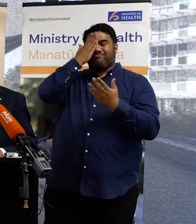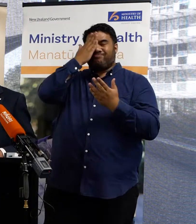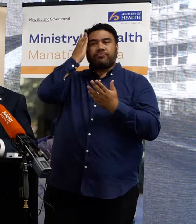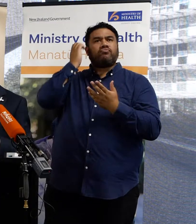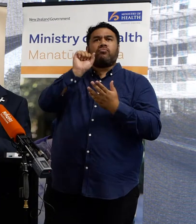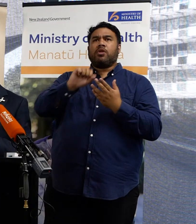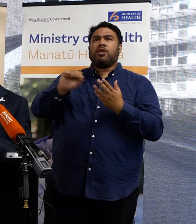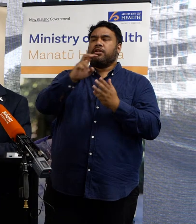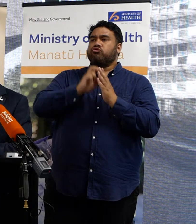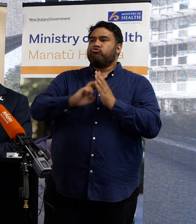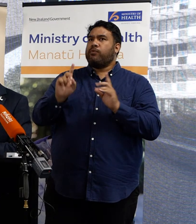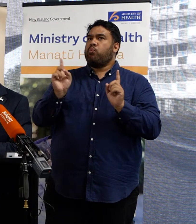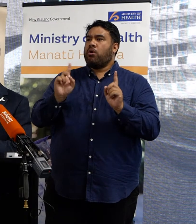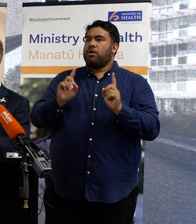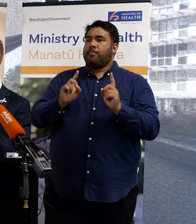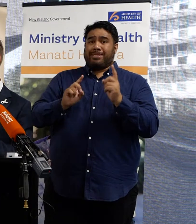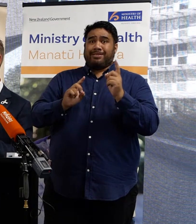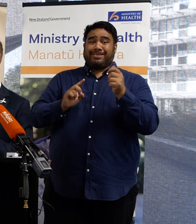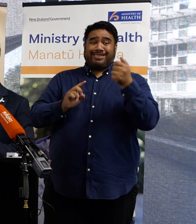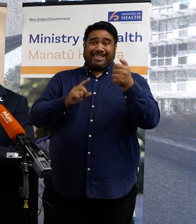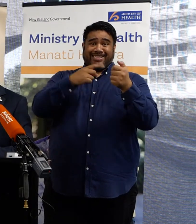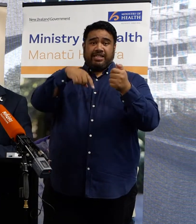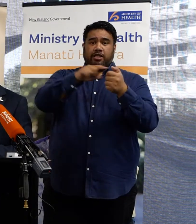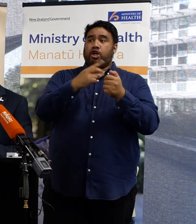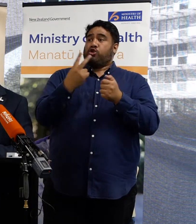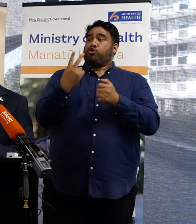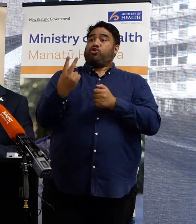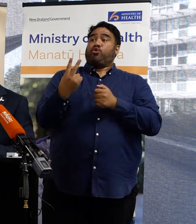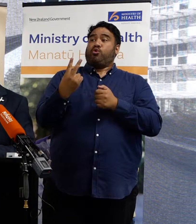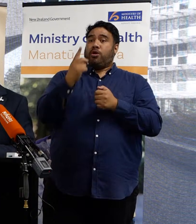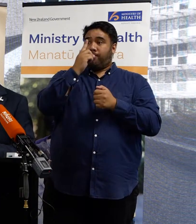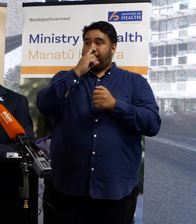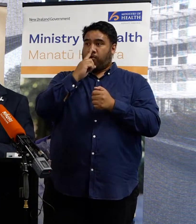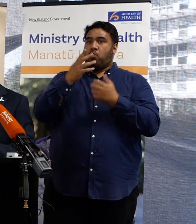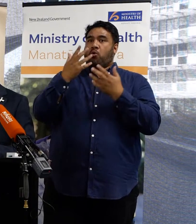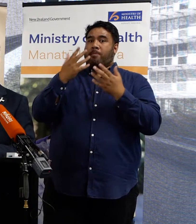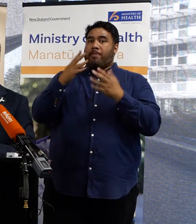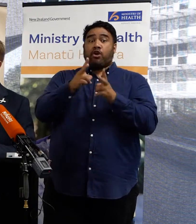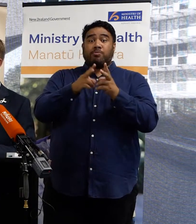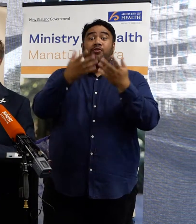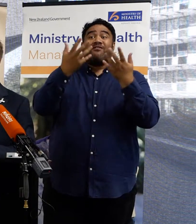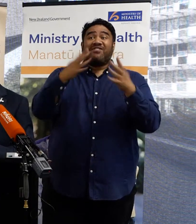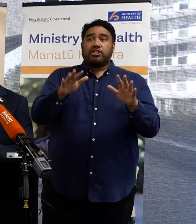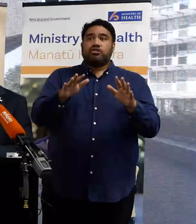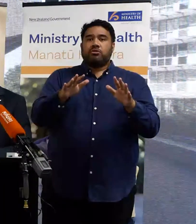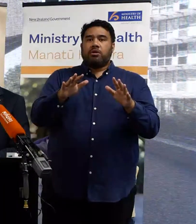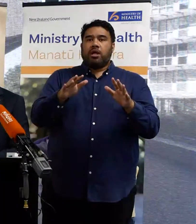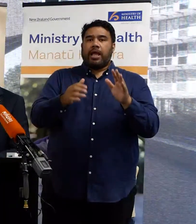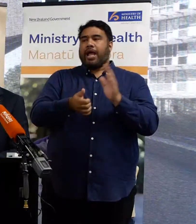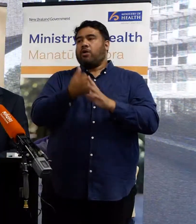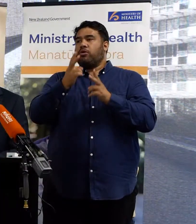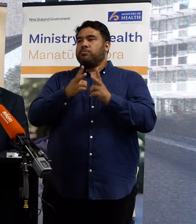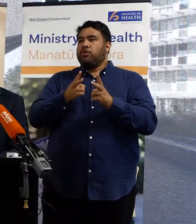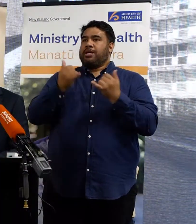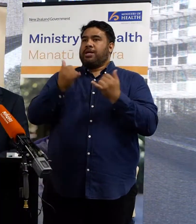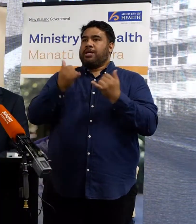their travel. You'll know that 2 of those people with a family member have been discharged from hospital and they're making their own